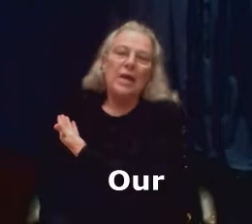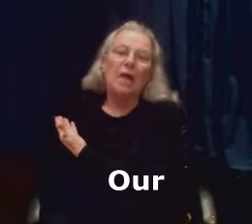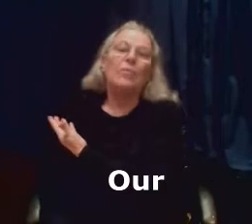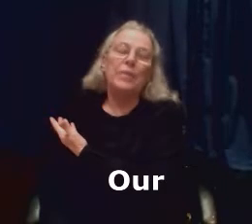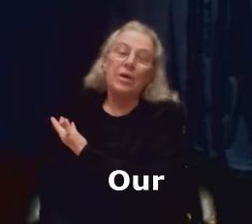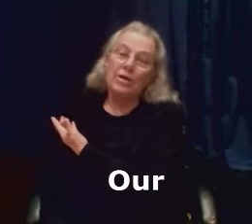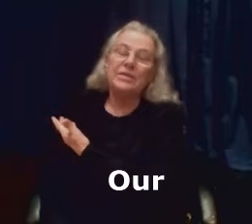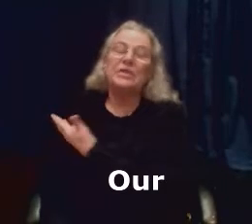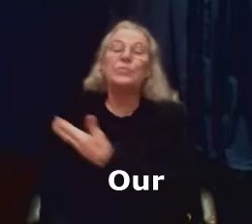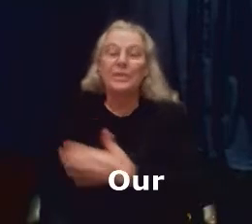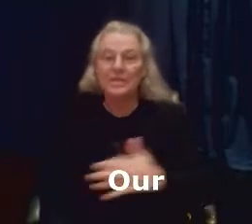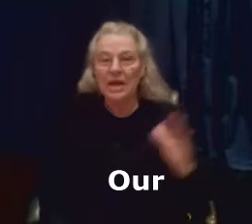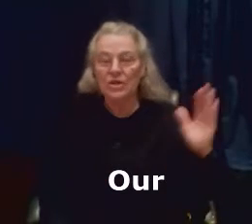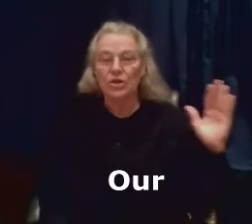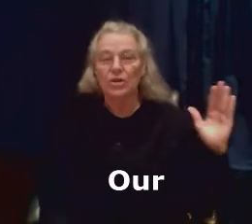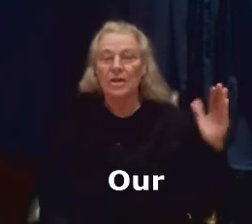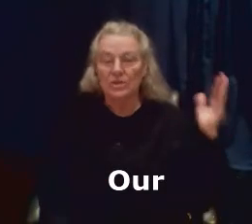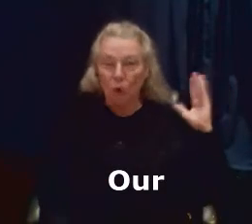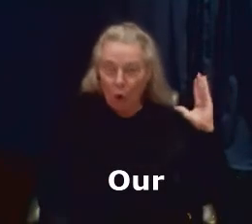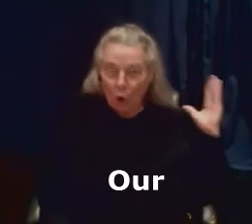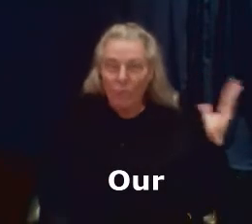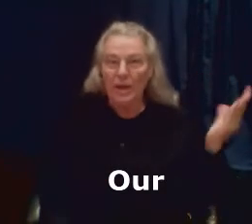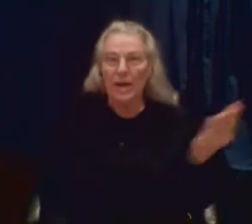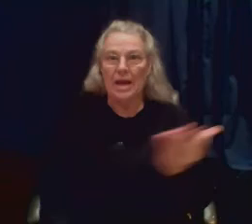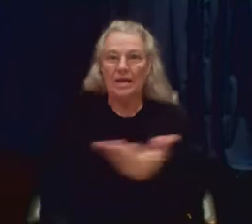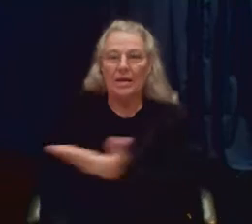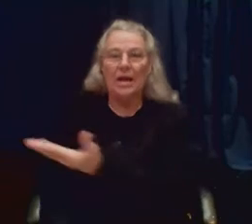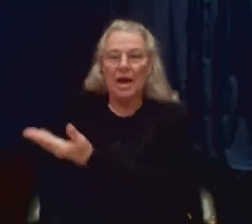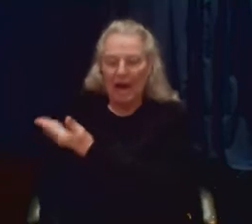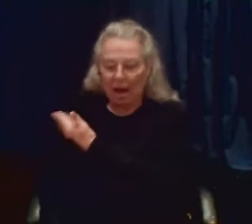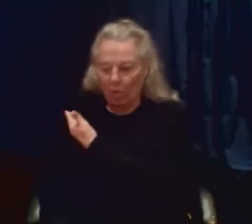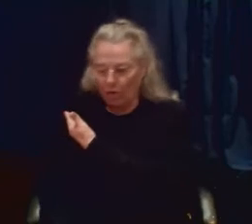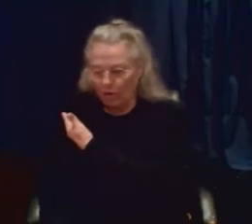Now, because it's possession, it's open hand. Hour.